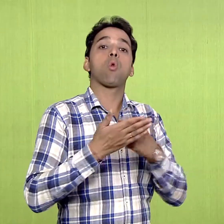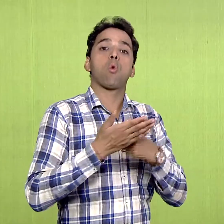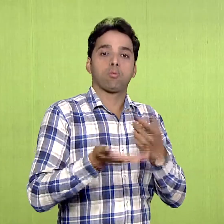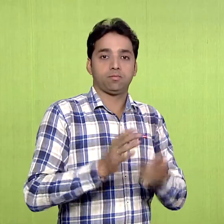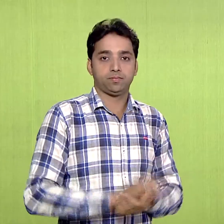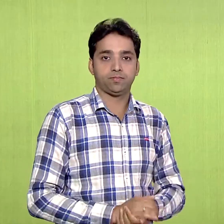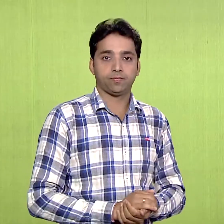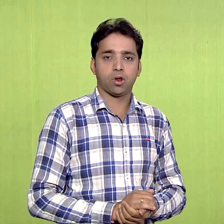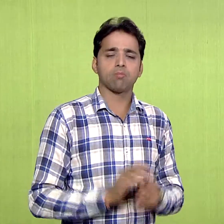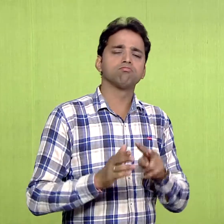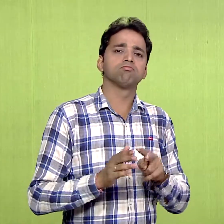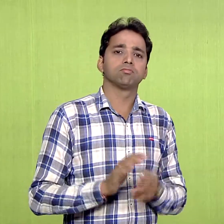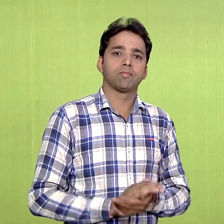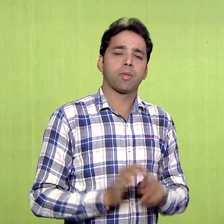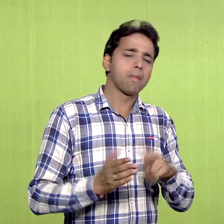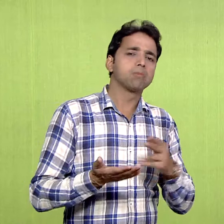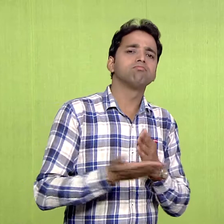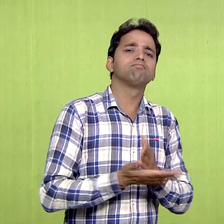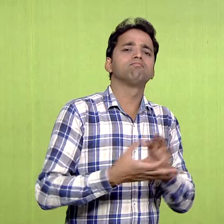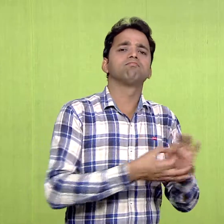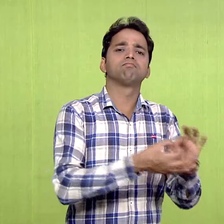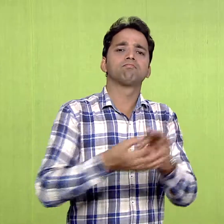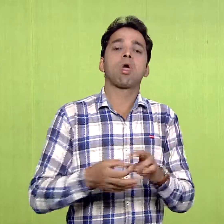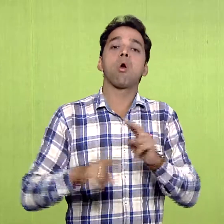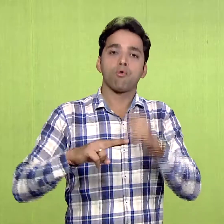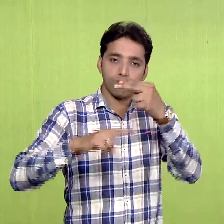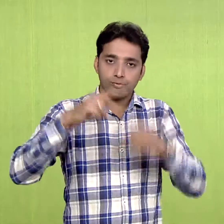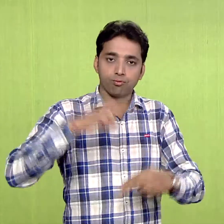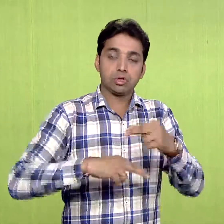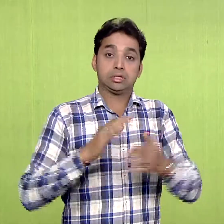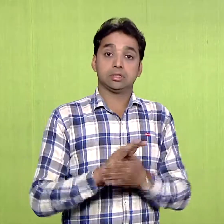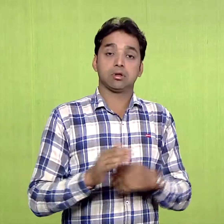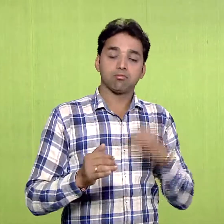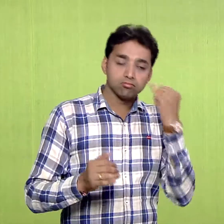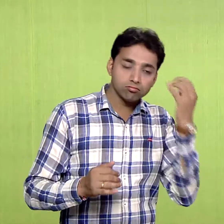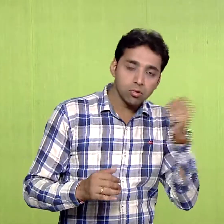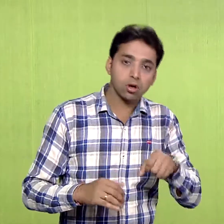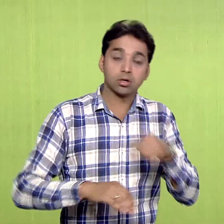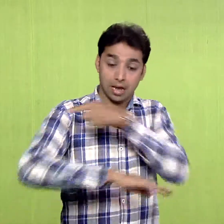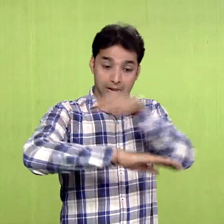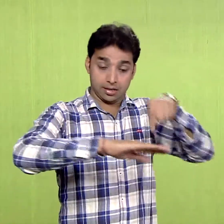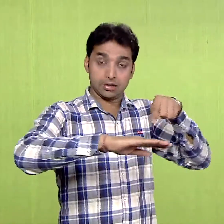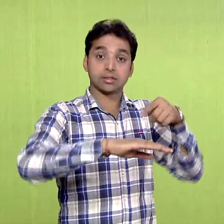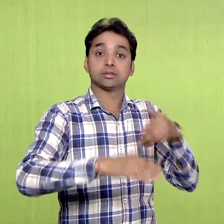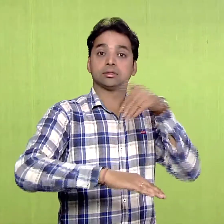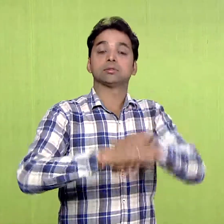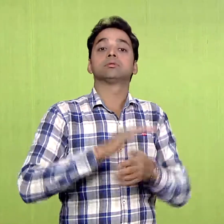Many distinctive features that we find in the architecture today developed